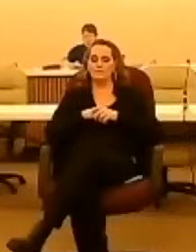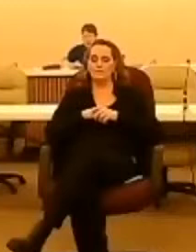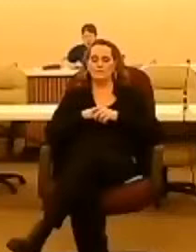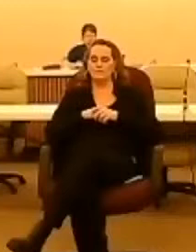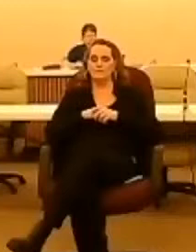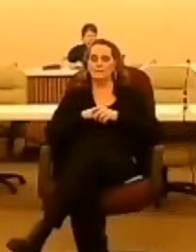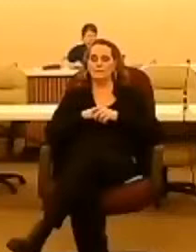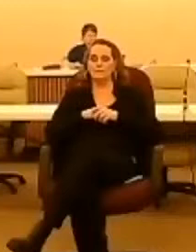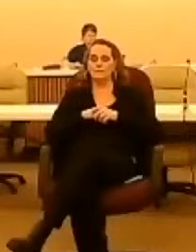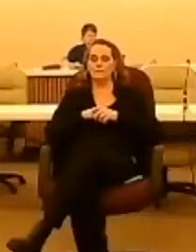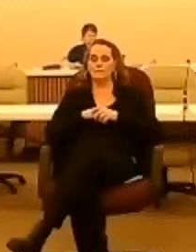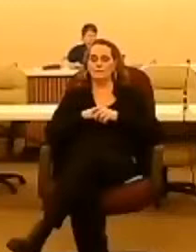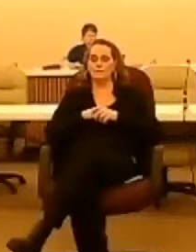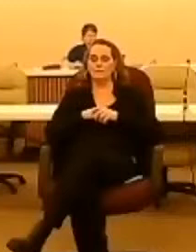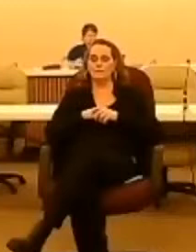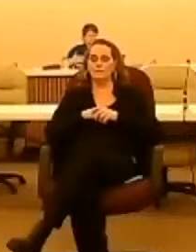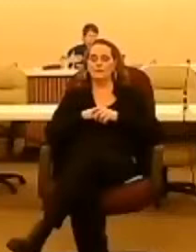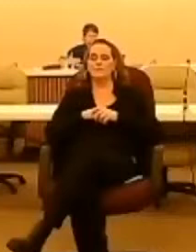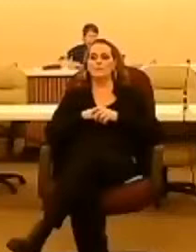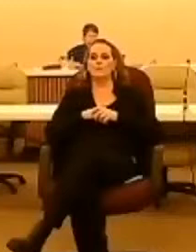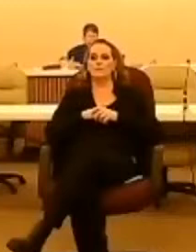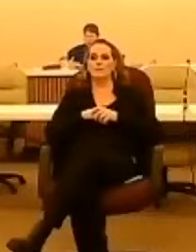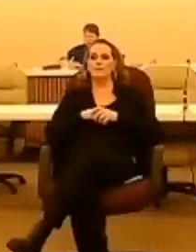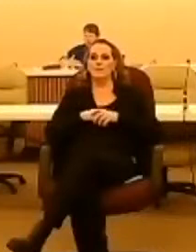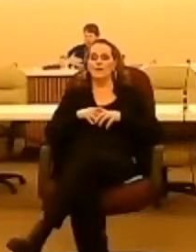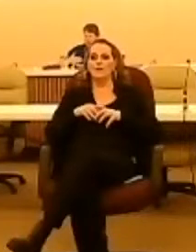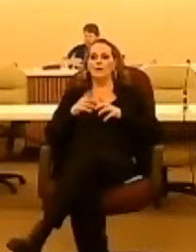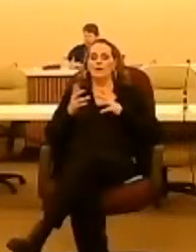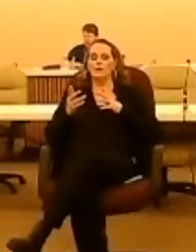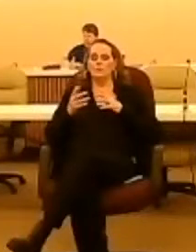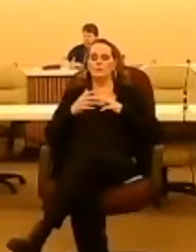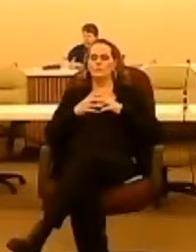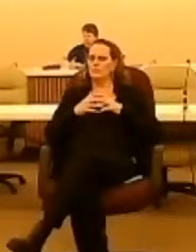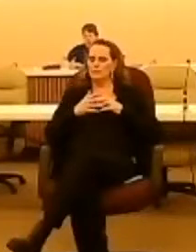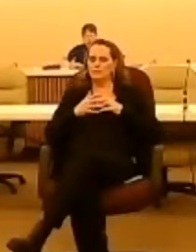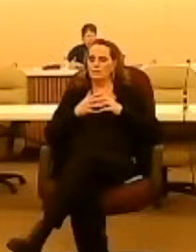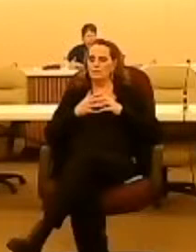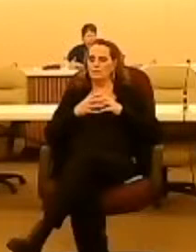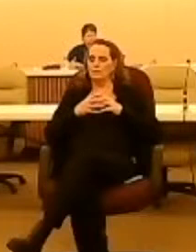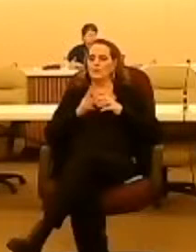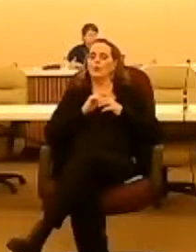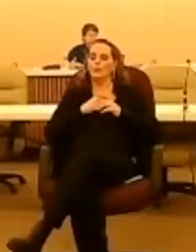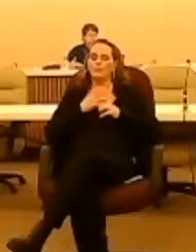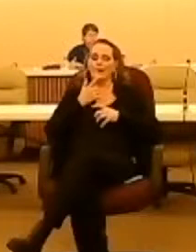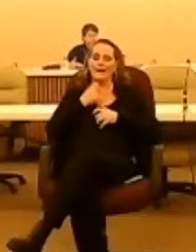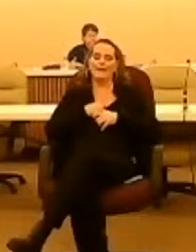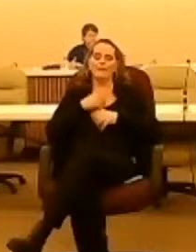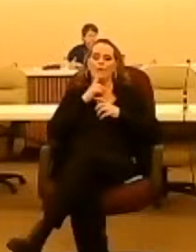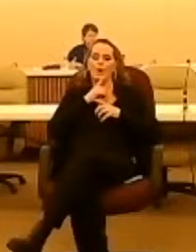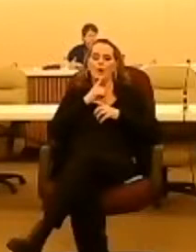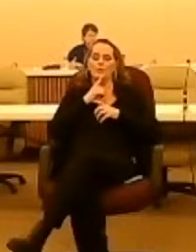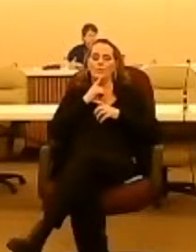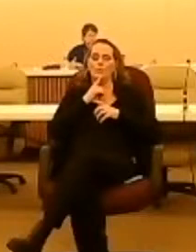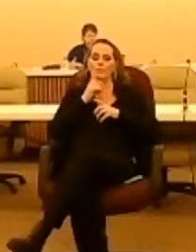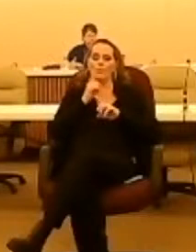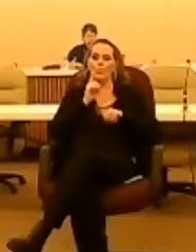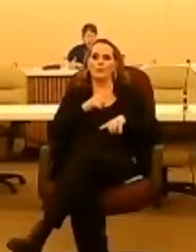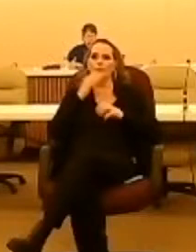there might be an order of operation that one of the boards has to approve it before the other.